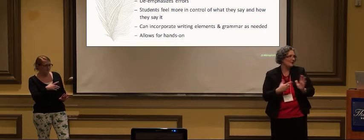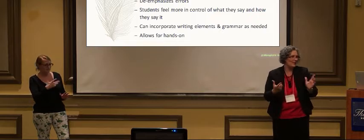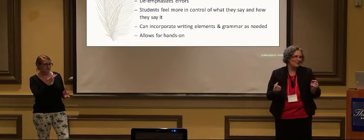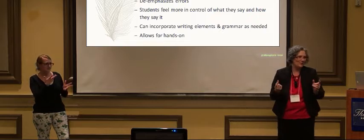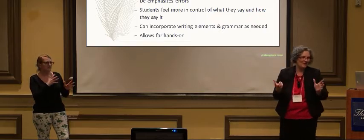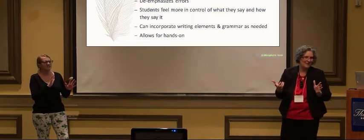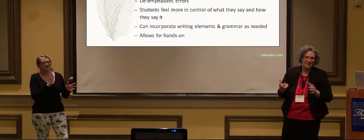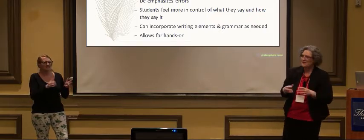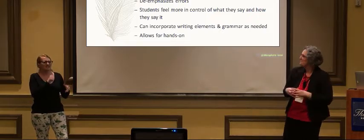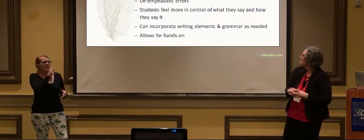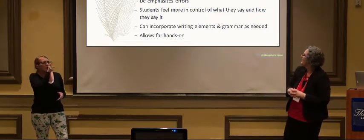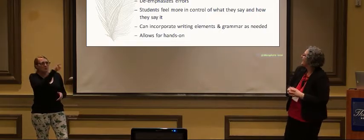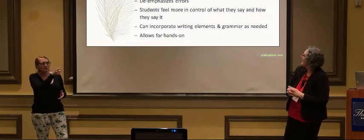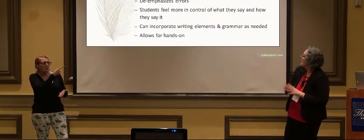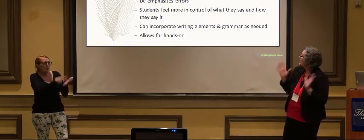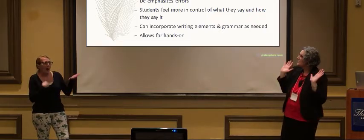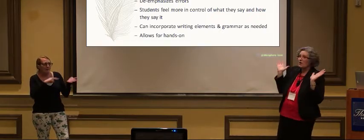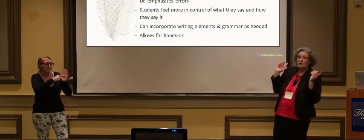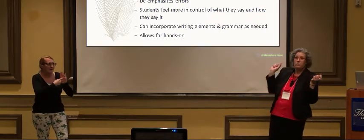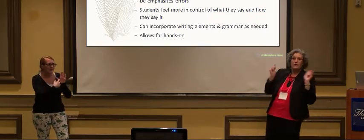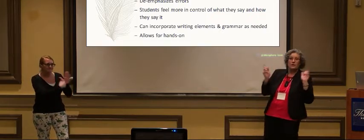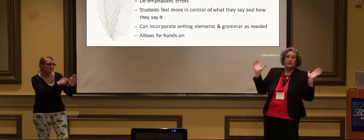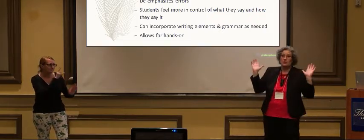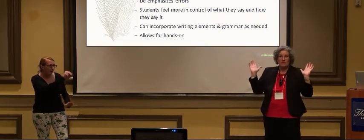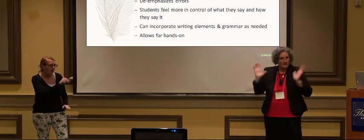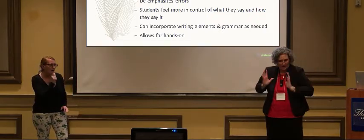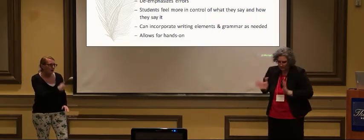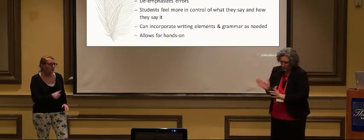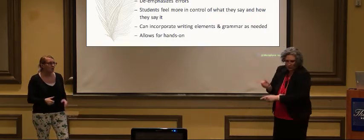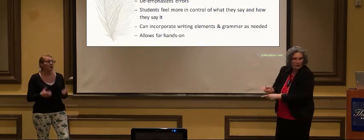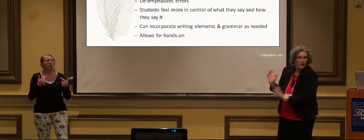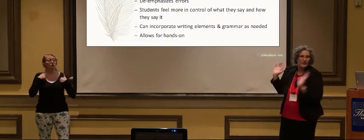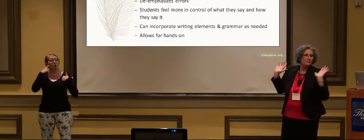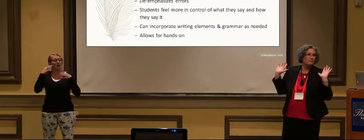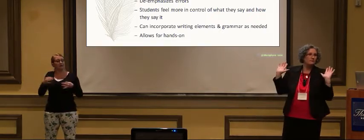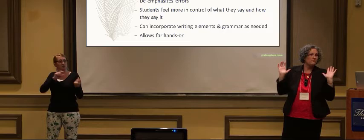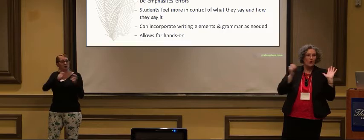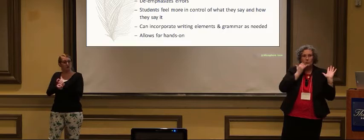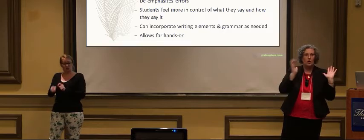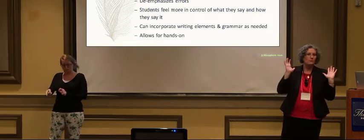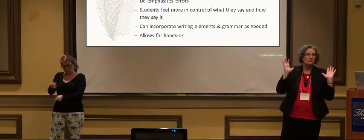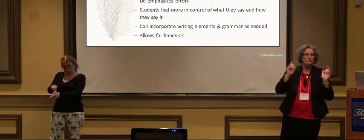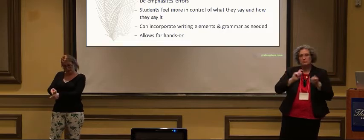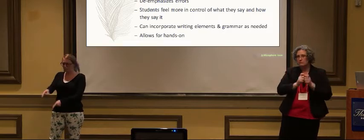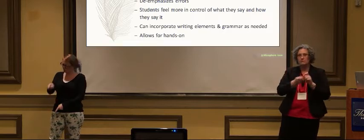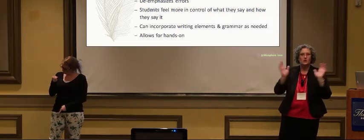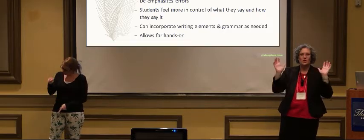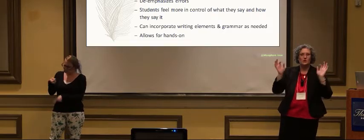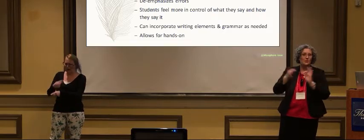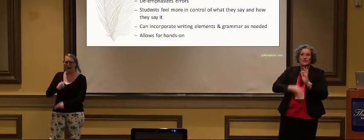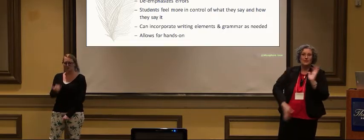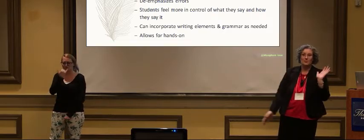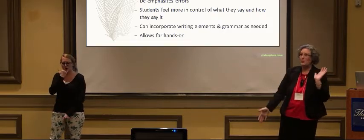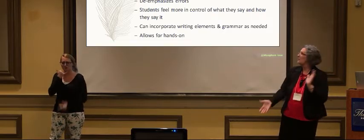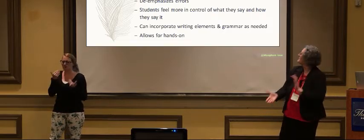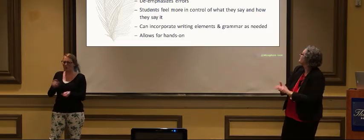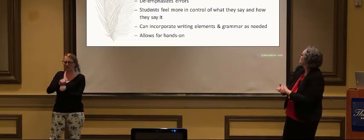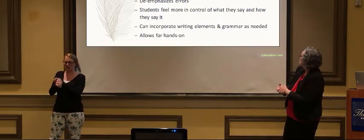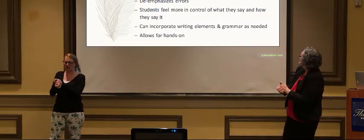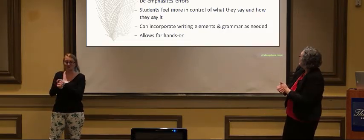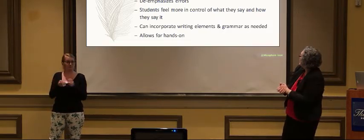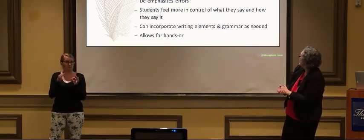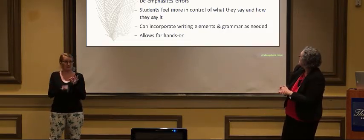true representation of what I did. And so we changed it. I said, you know, you're right. I'm wrong. Changed it. That's it.